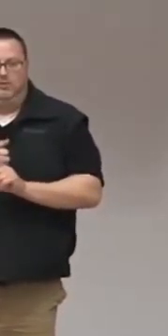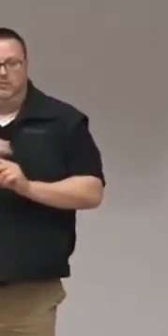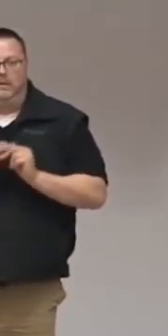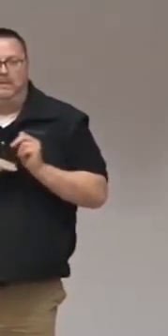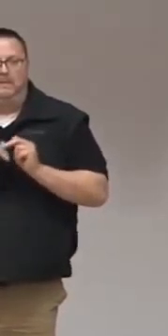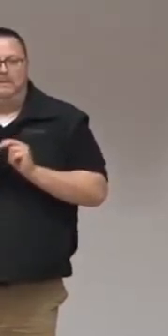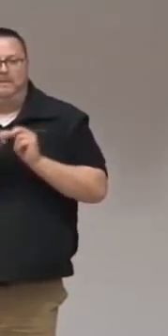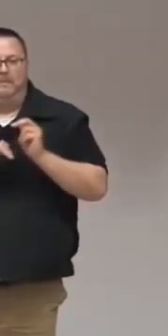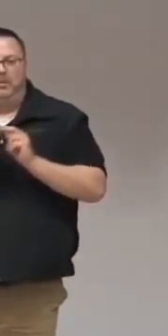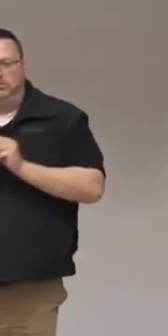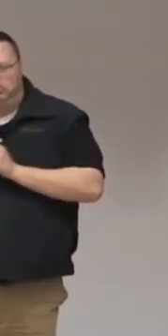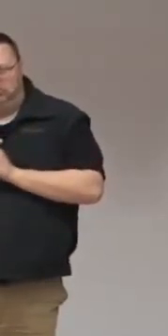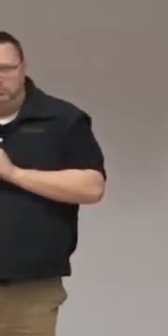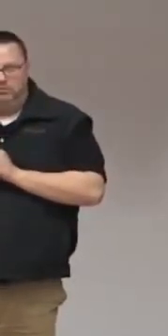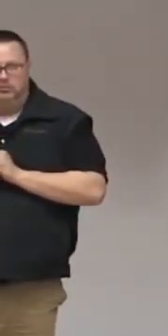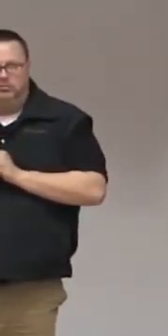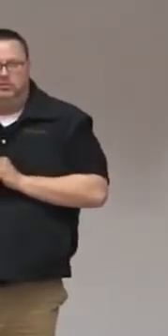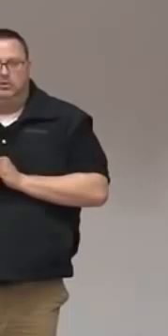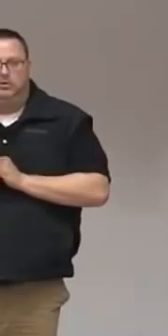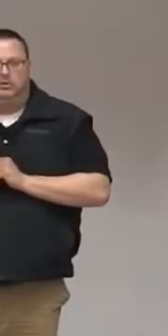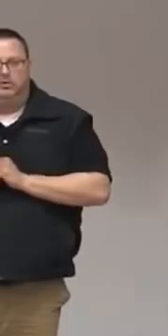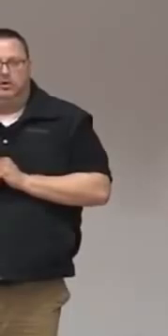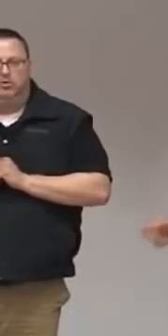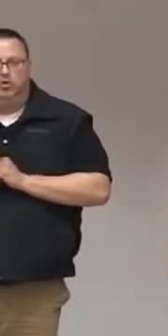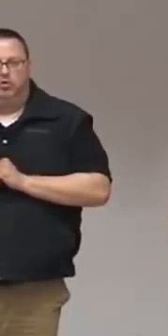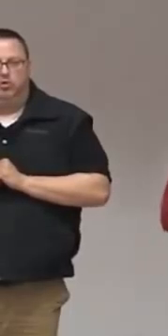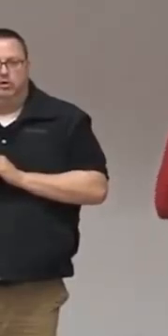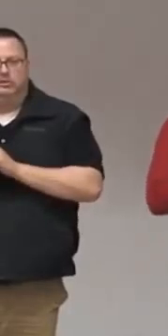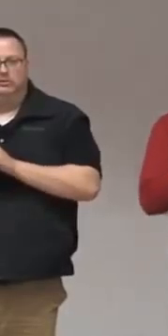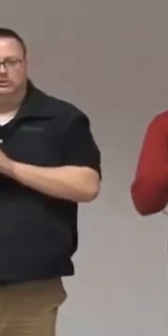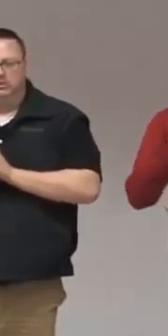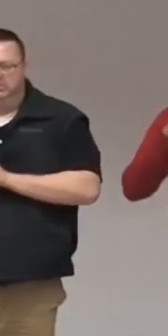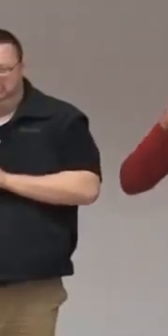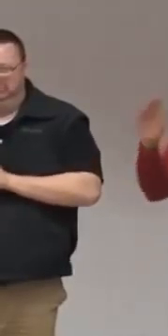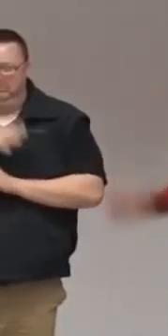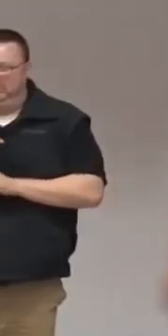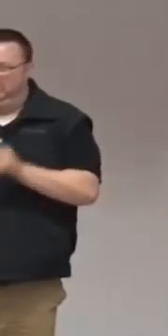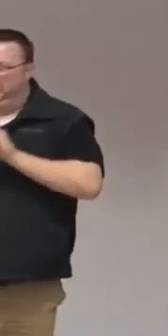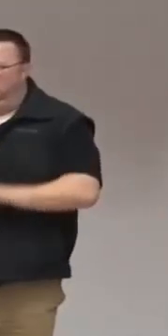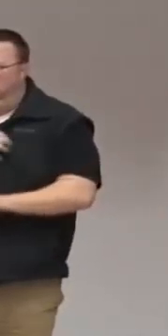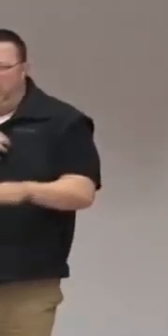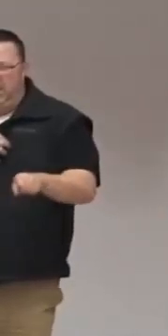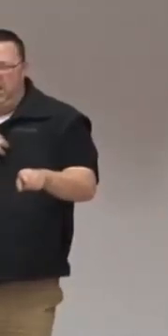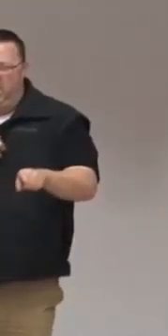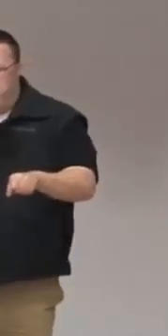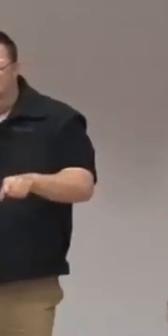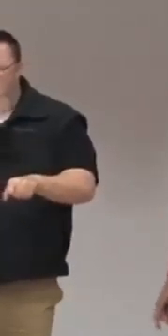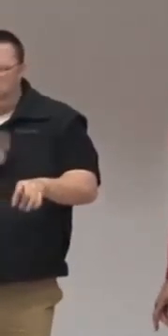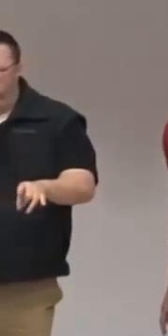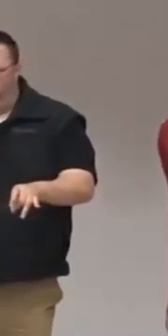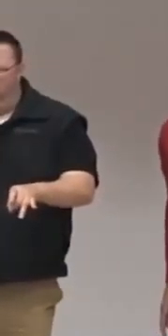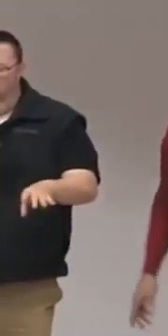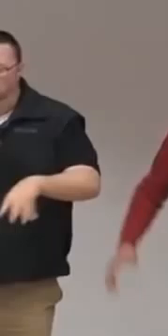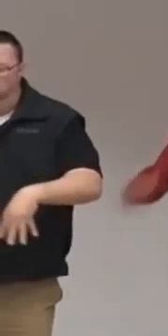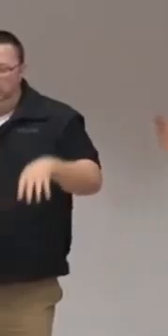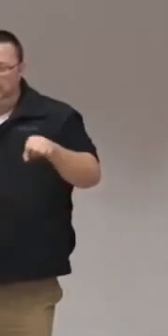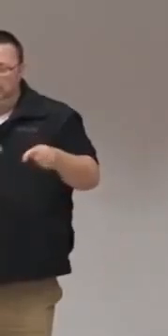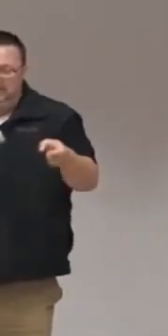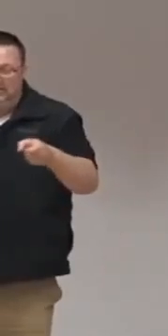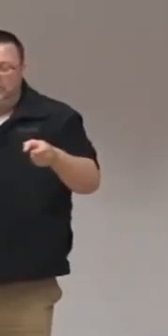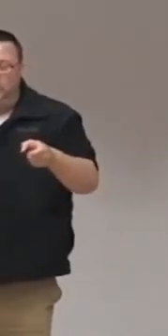in Sudan. Man from Saudi Arabia. And the people are telling us, this guy is horrible. This guy's going to take over the world. He